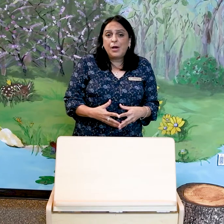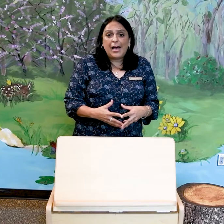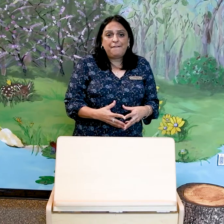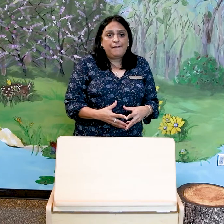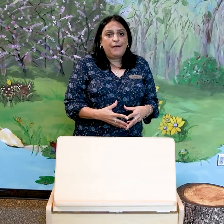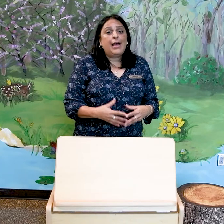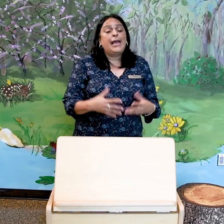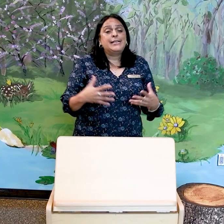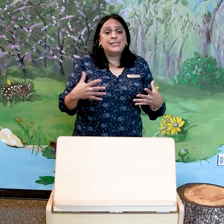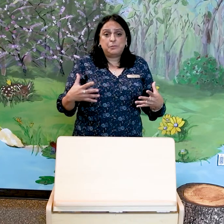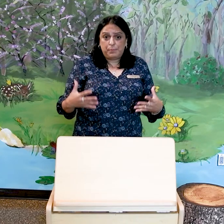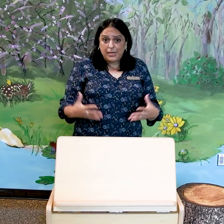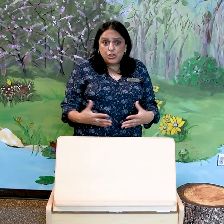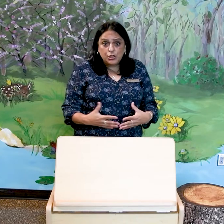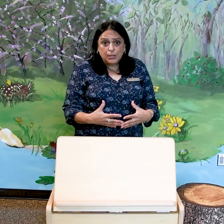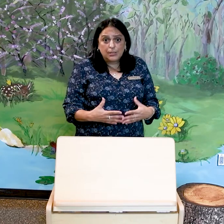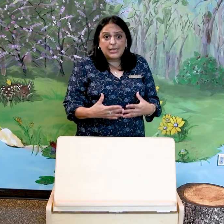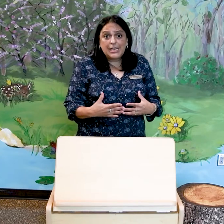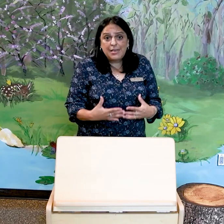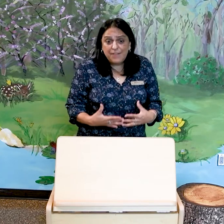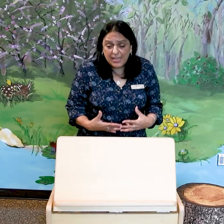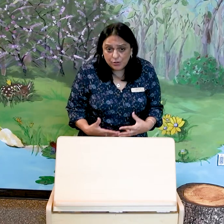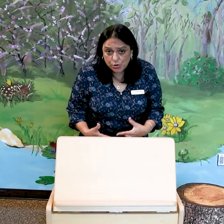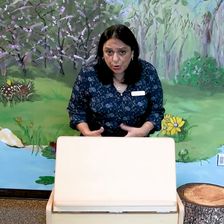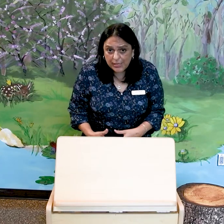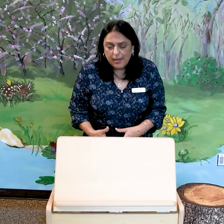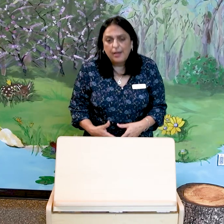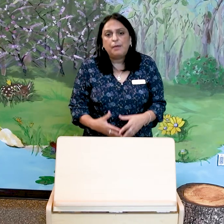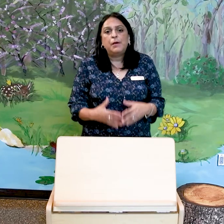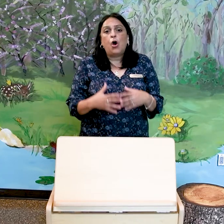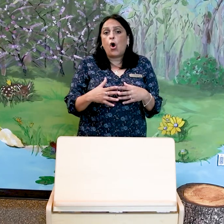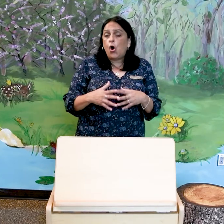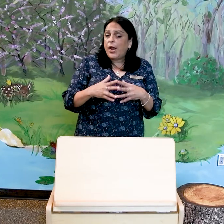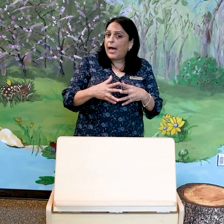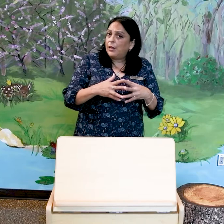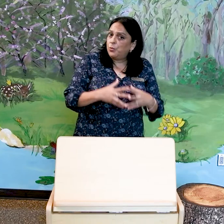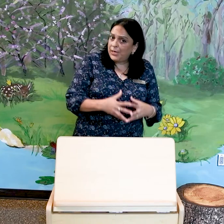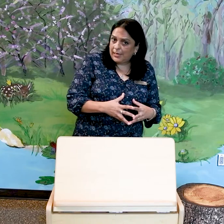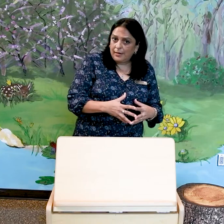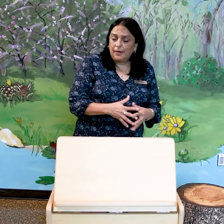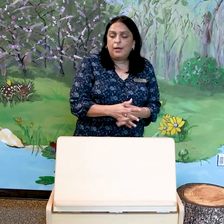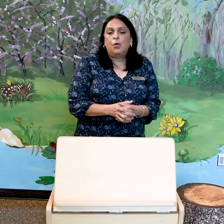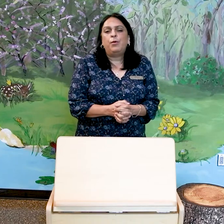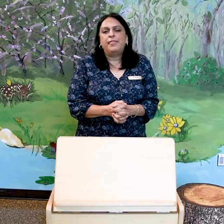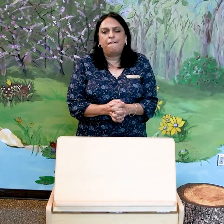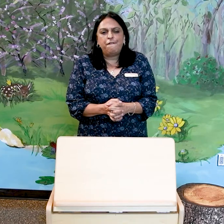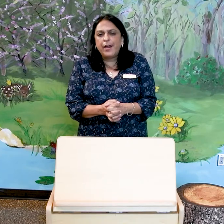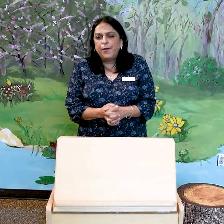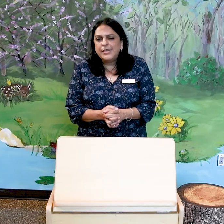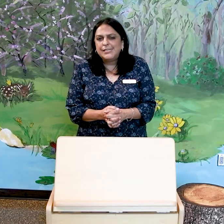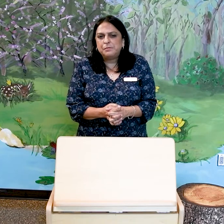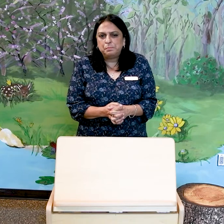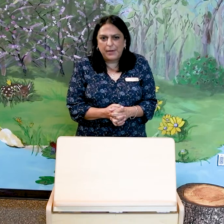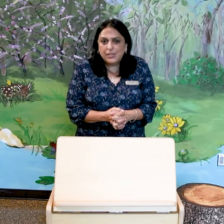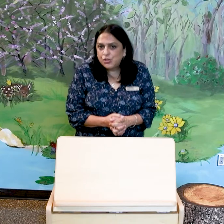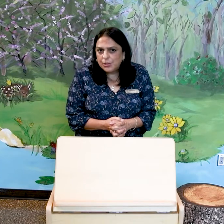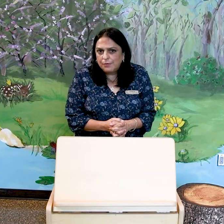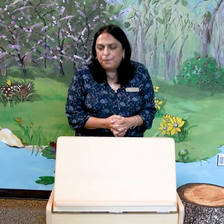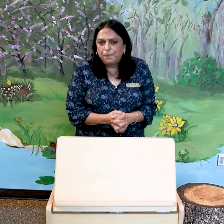have a special evening story time on Halloween with a very special